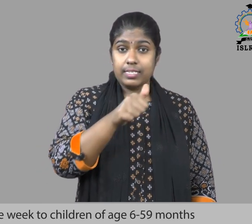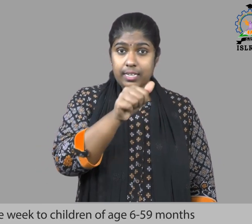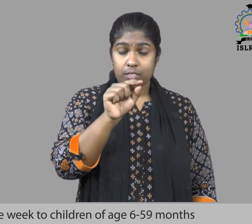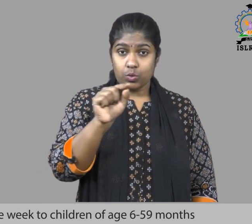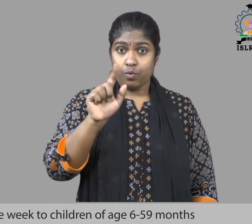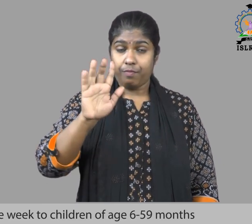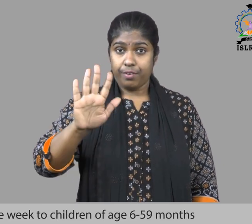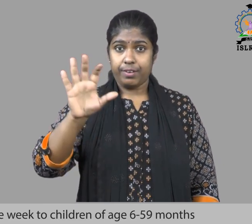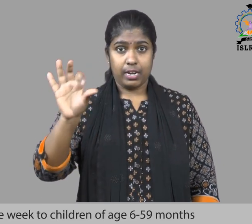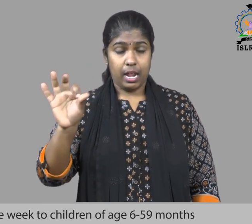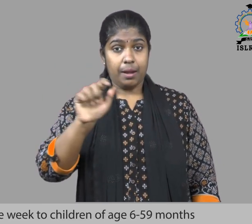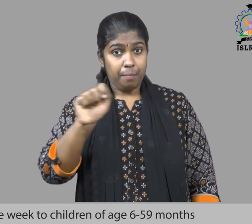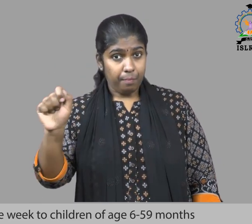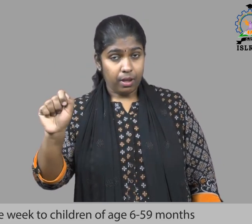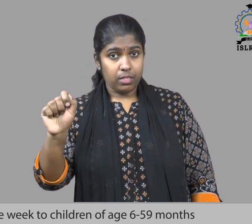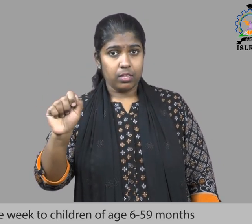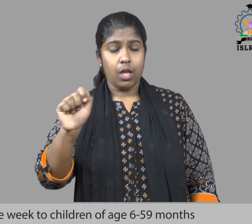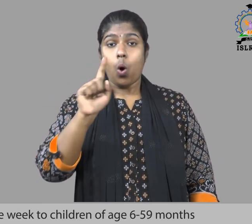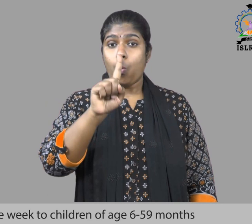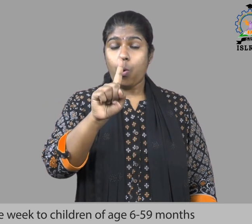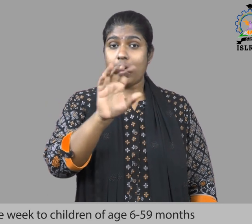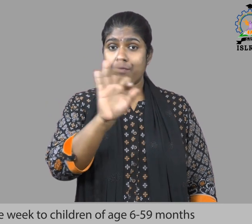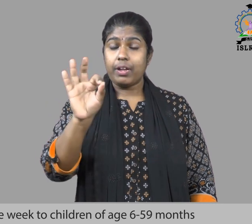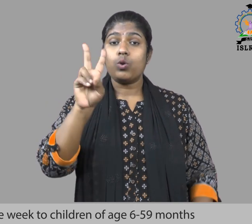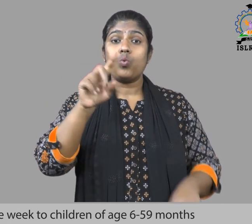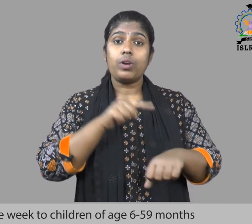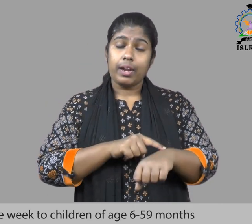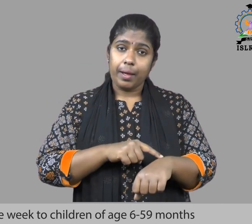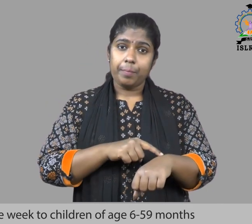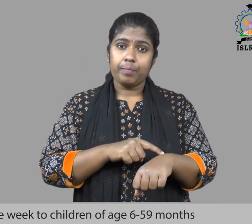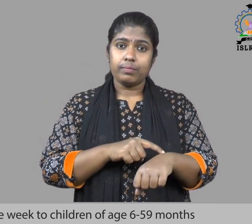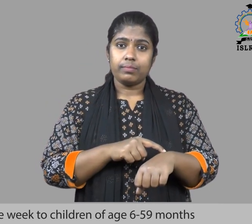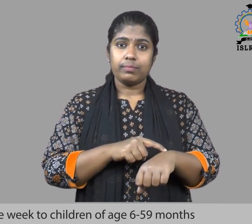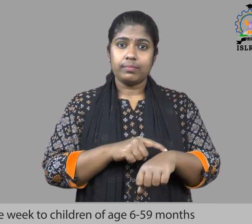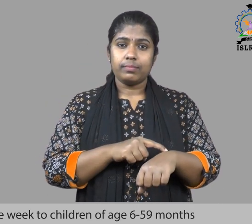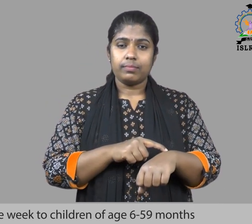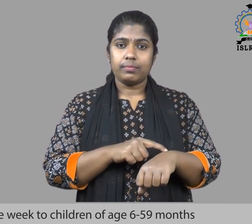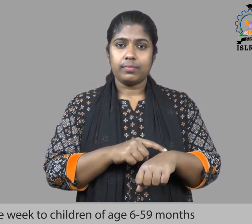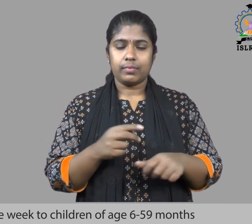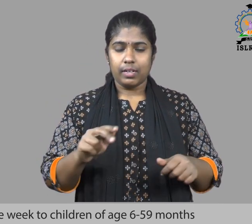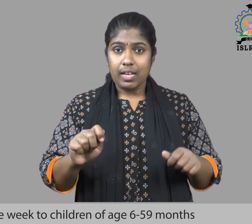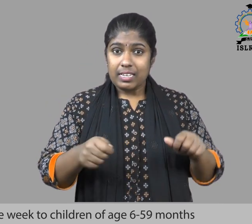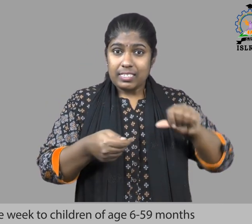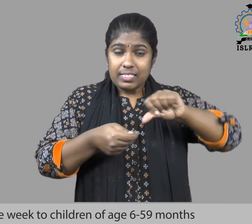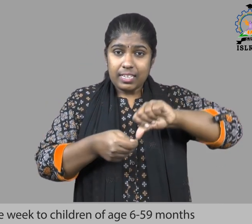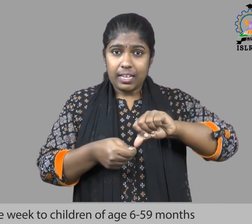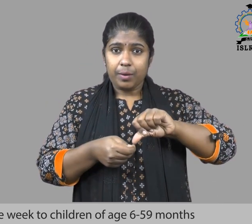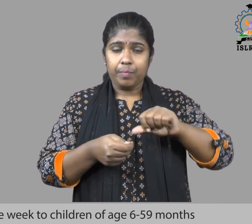1 ml of IFA syrup twice a week to children of age